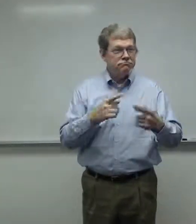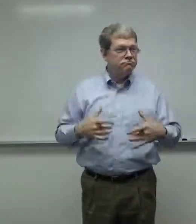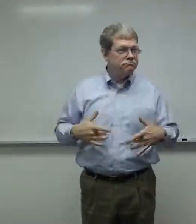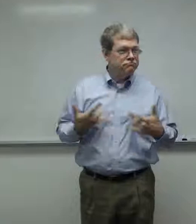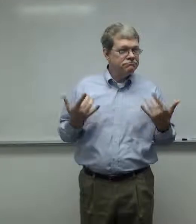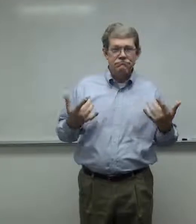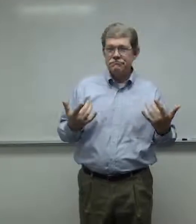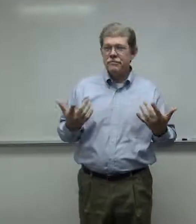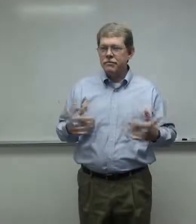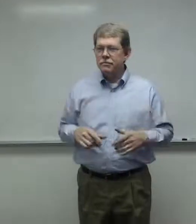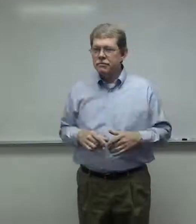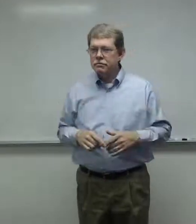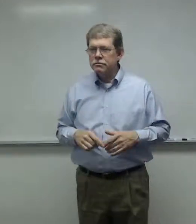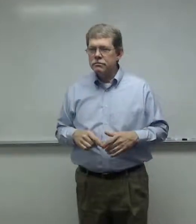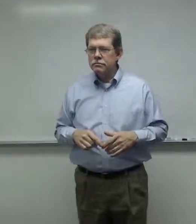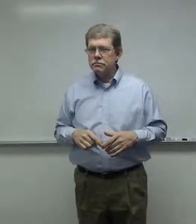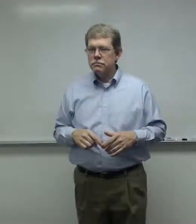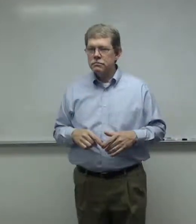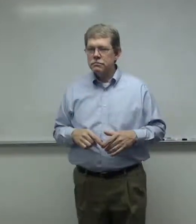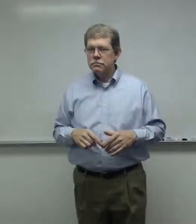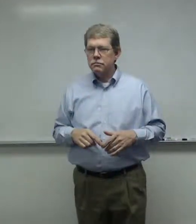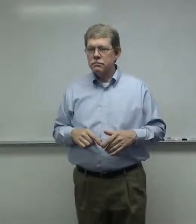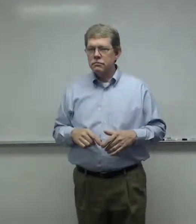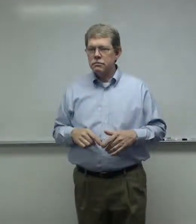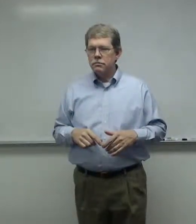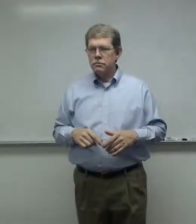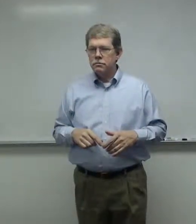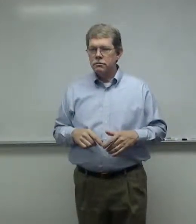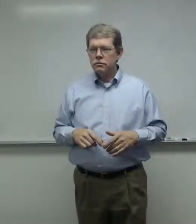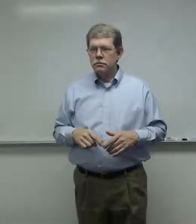So you see, so Just you that walk up to sign. somebody and you say, what's up?